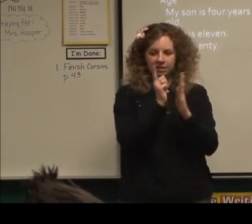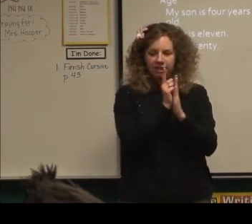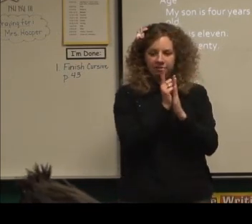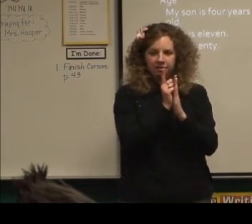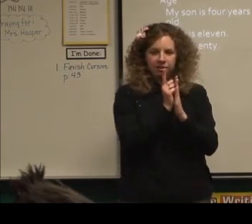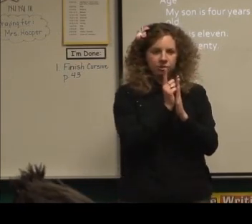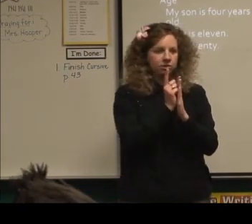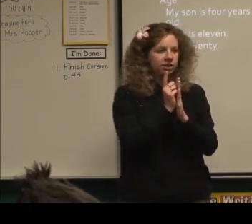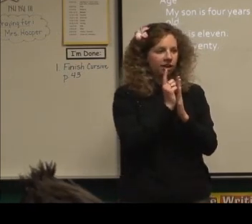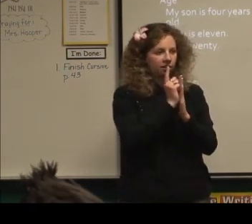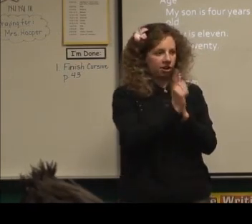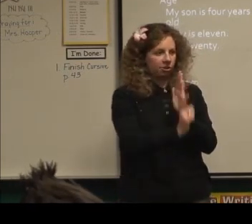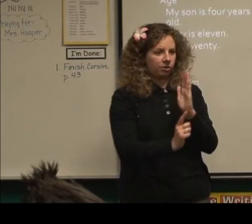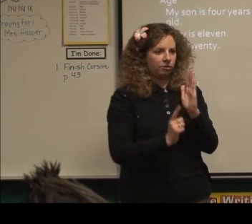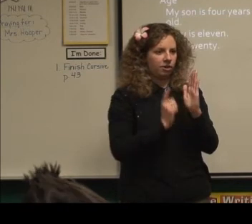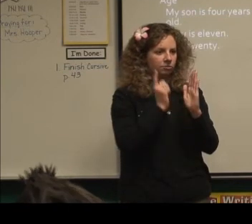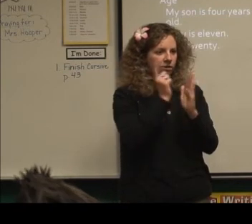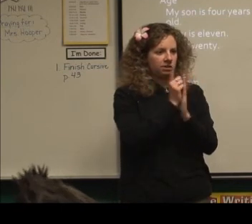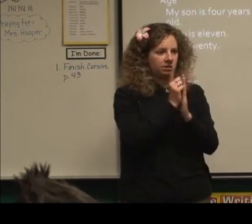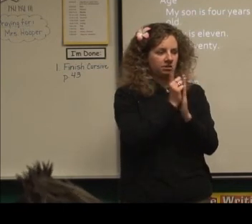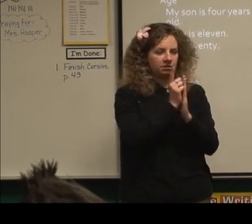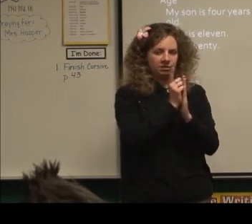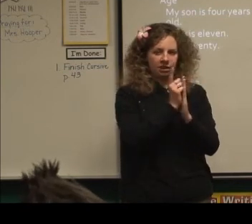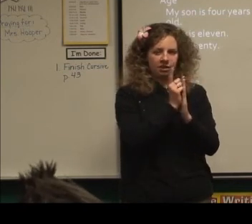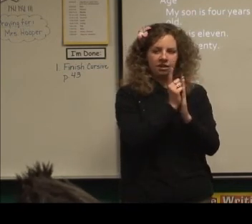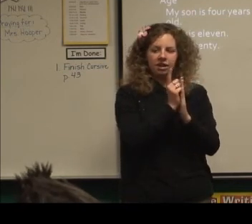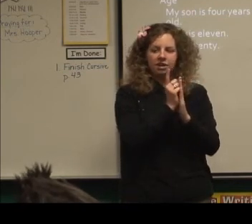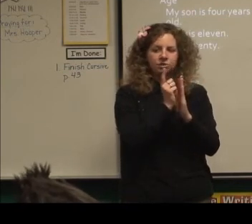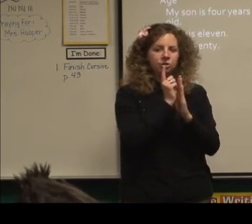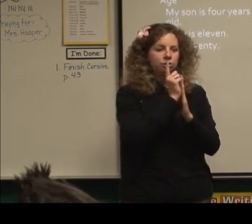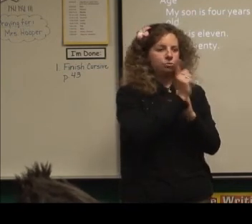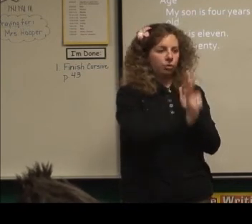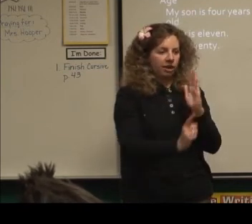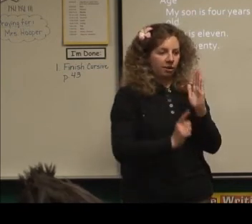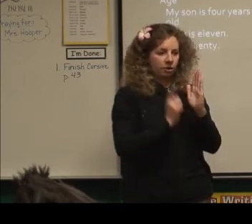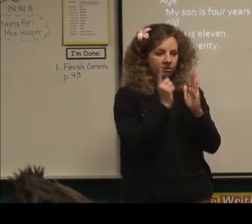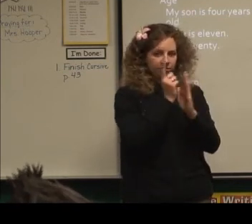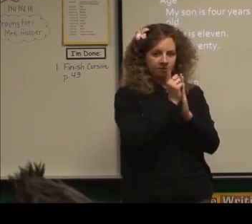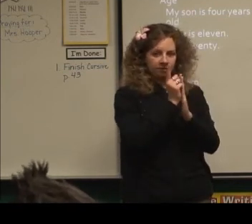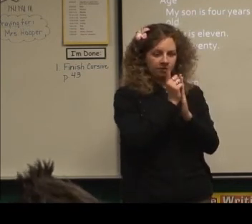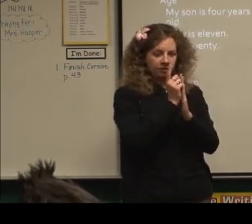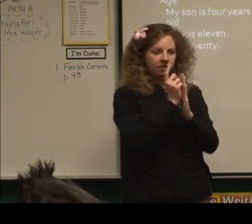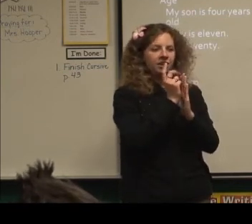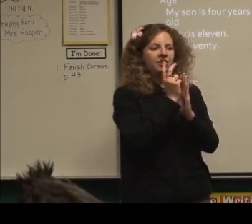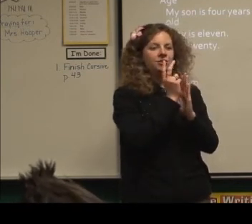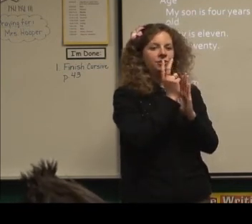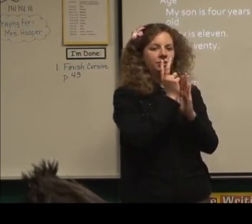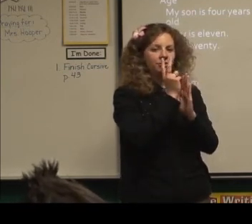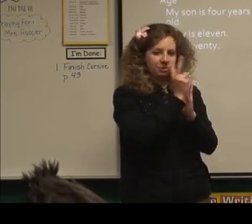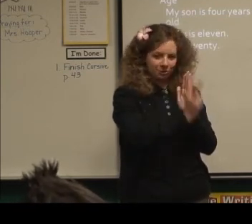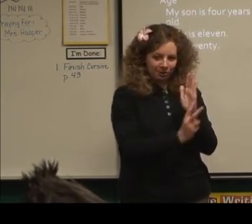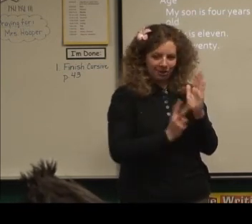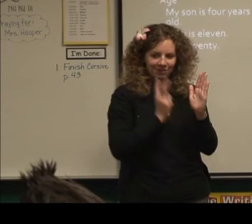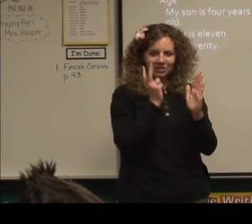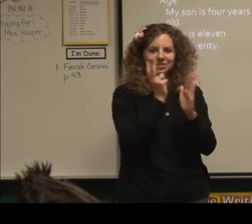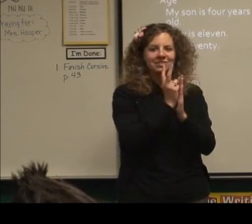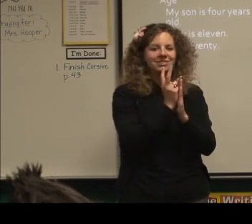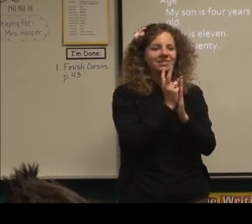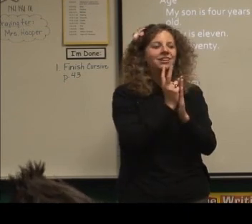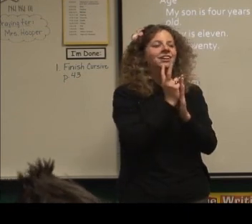here. So it's like a clock going around once, okay? So you could do 1 hour, and then you can go to 2 hours,